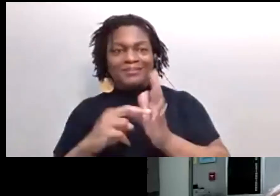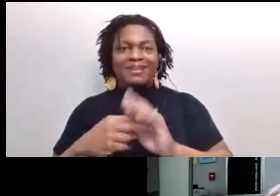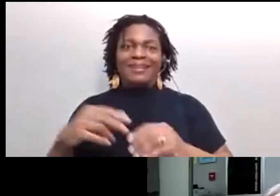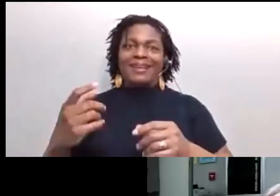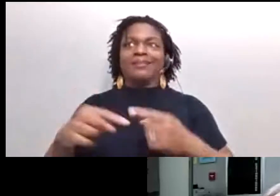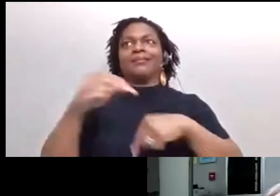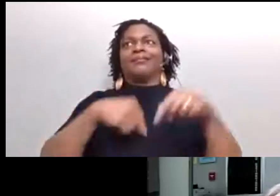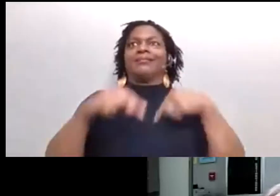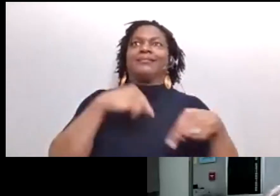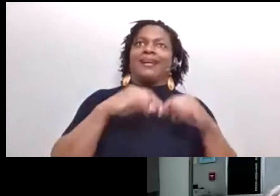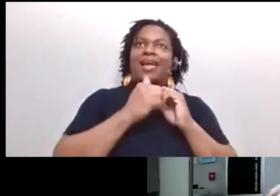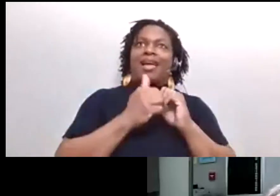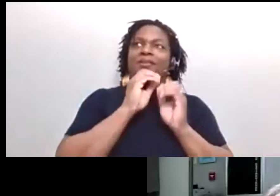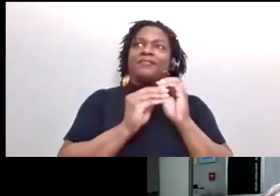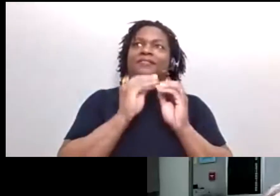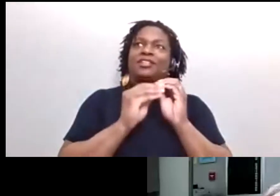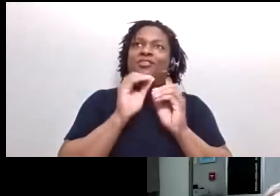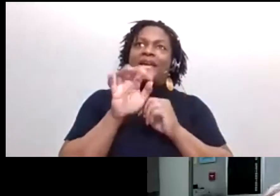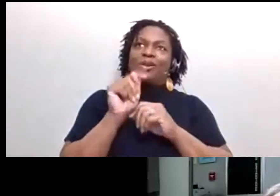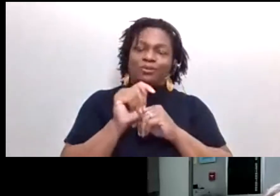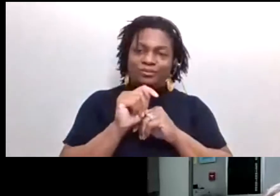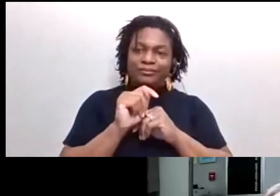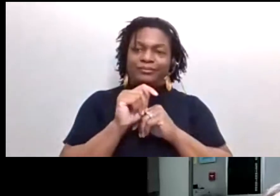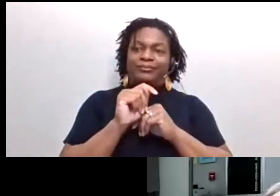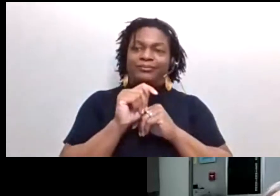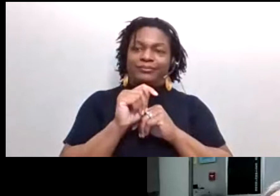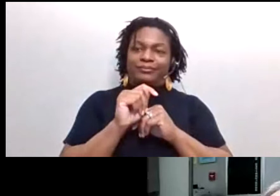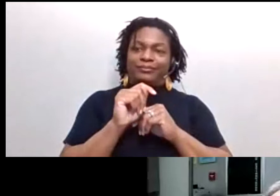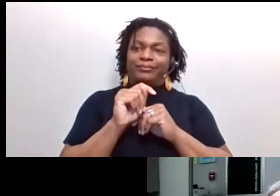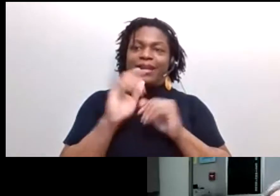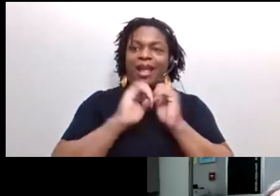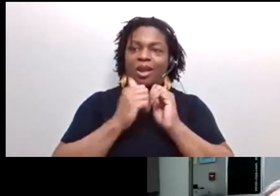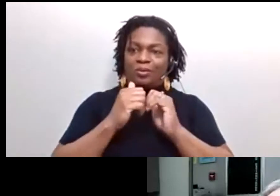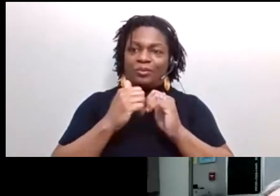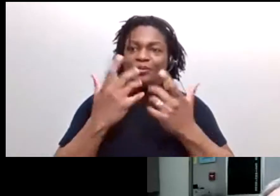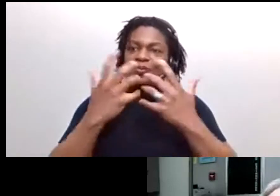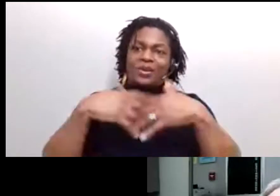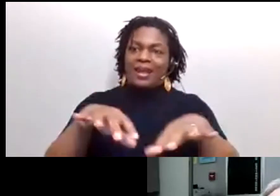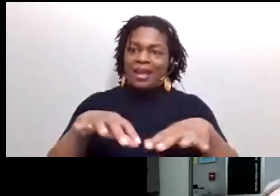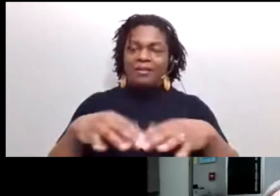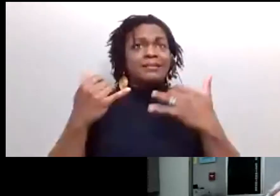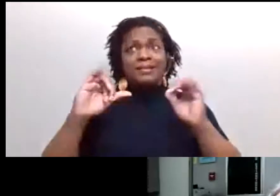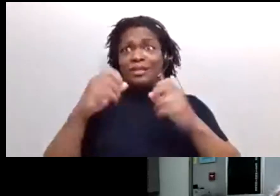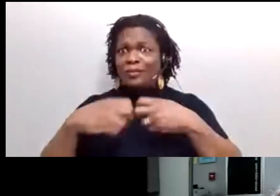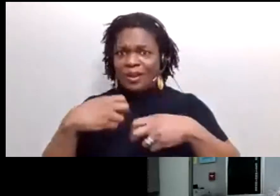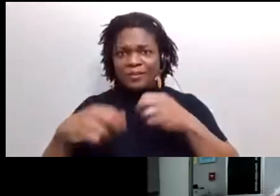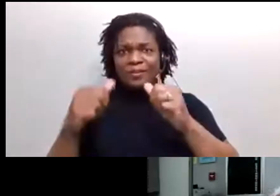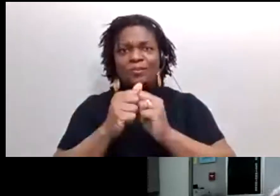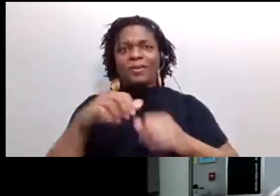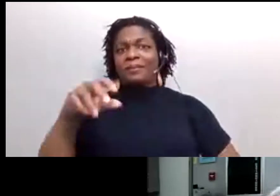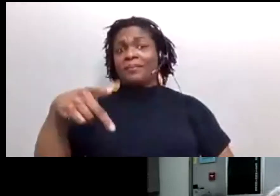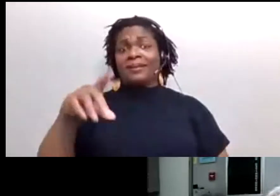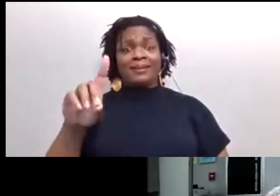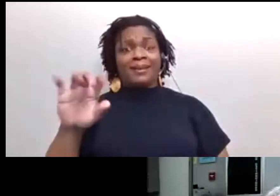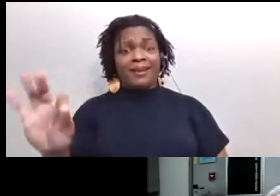how to, patch that back in, making the information reasonably accessible. It's still a problem with PDFs. One